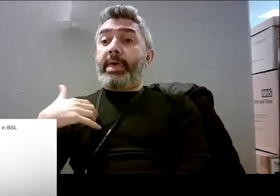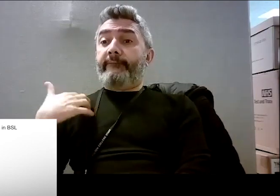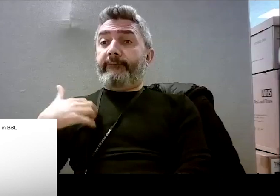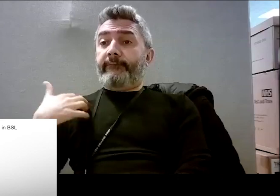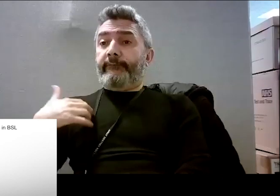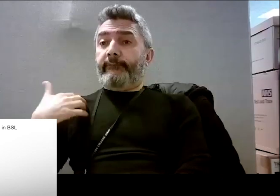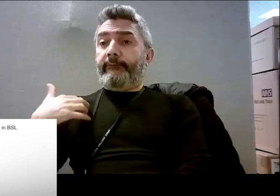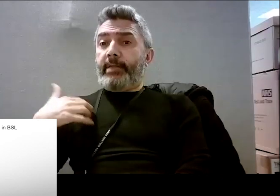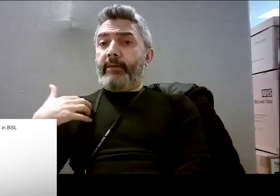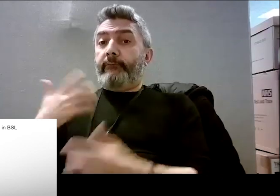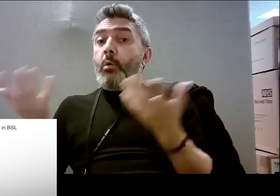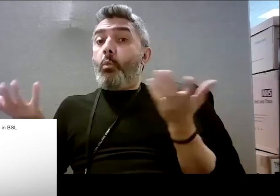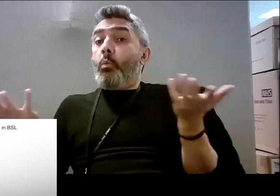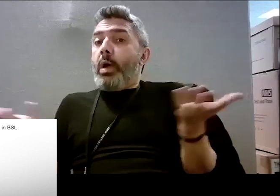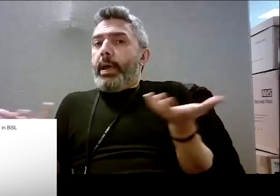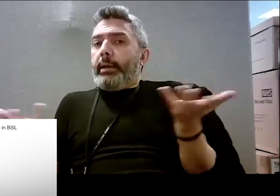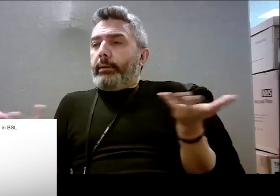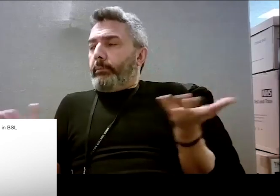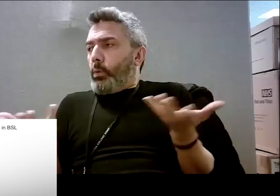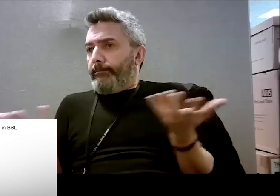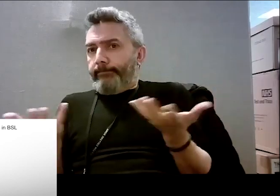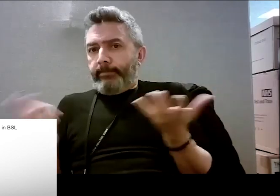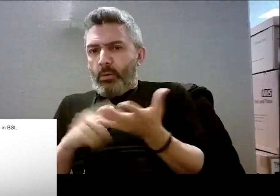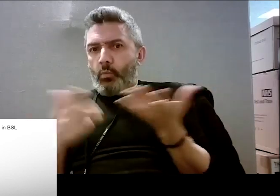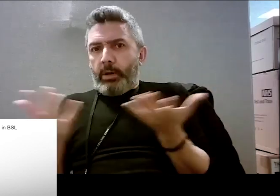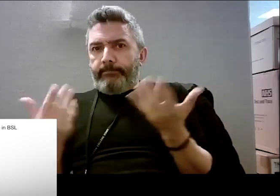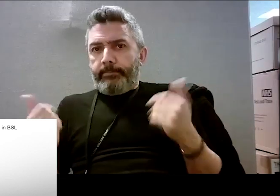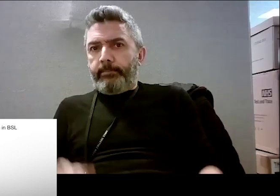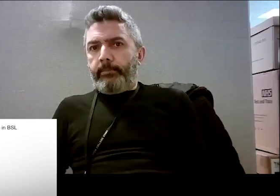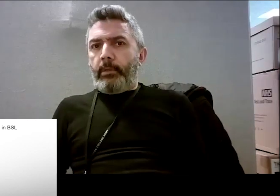You live where?